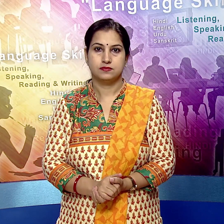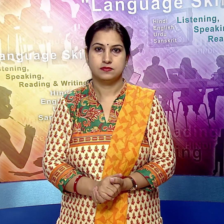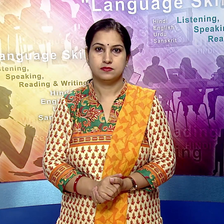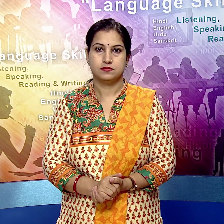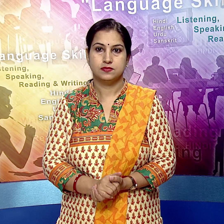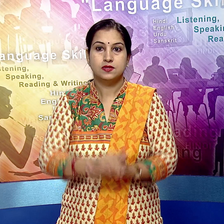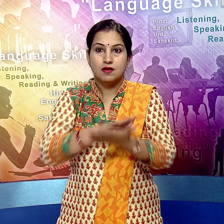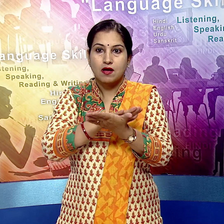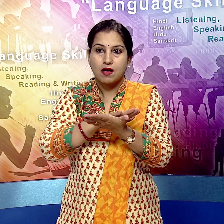hygiene,